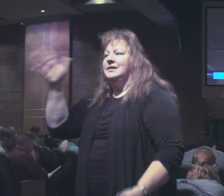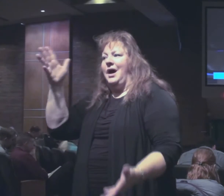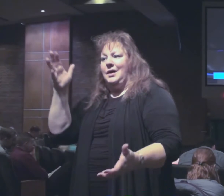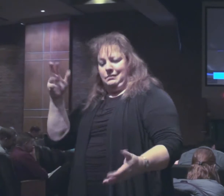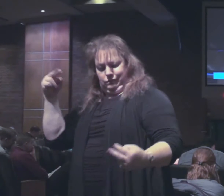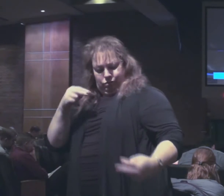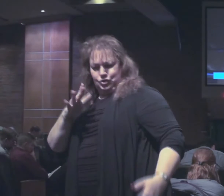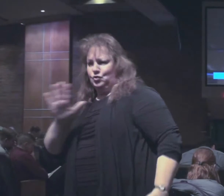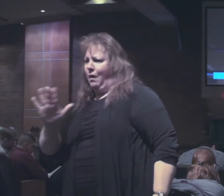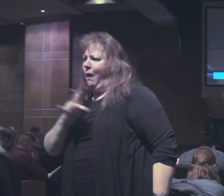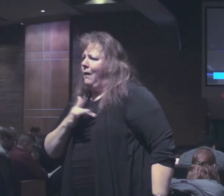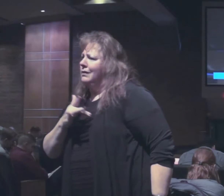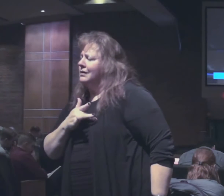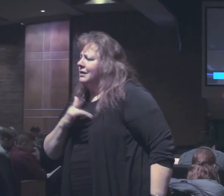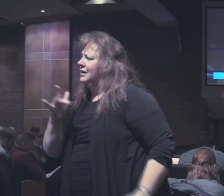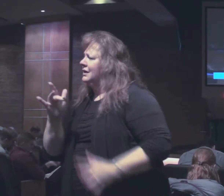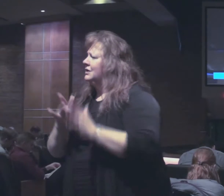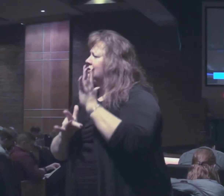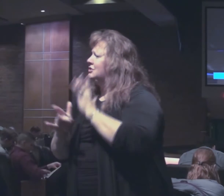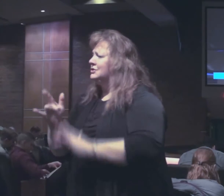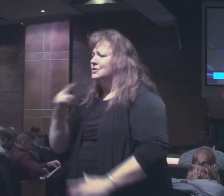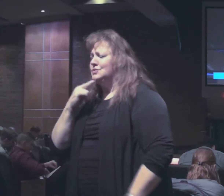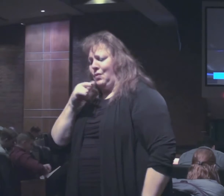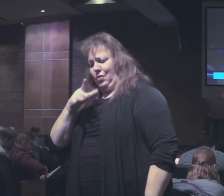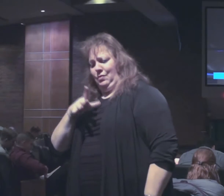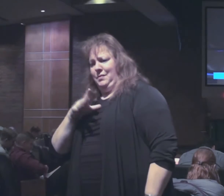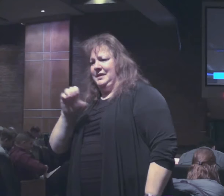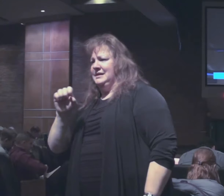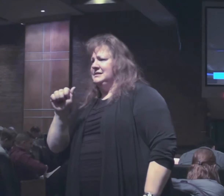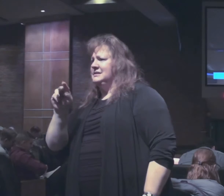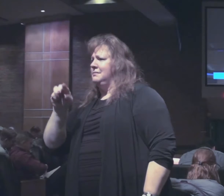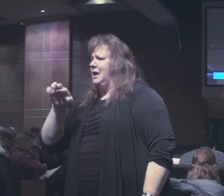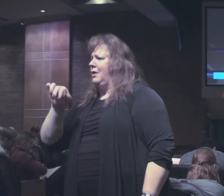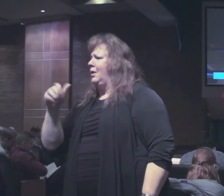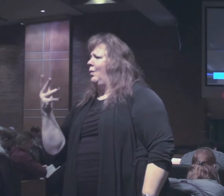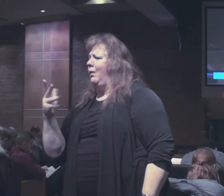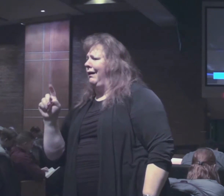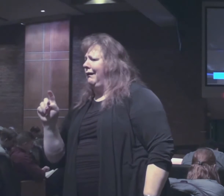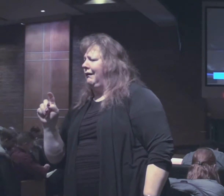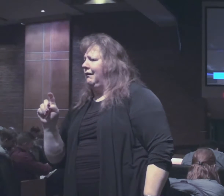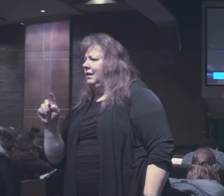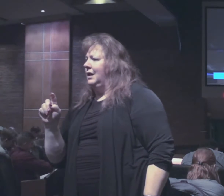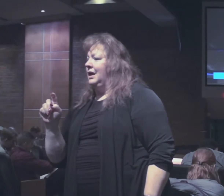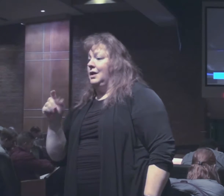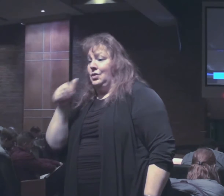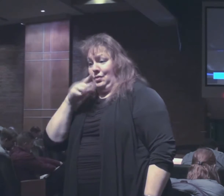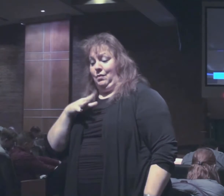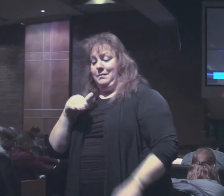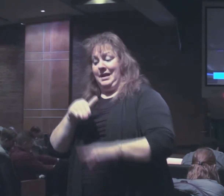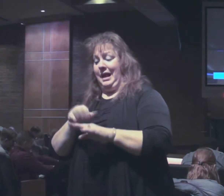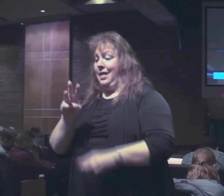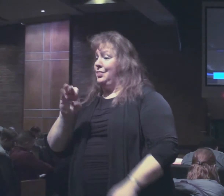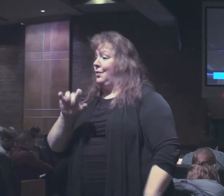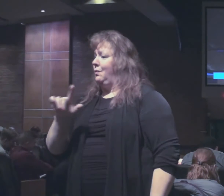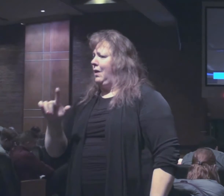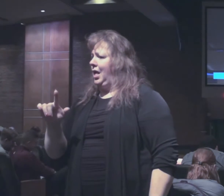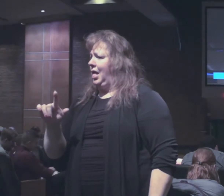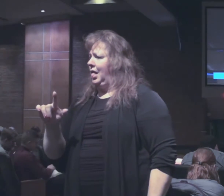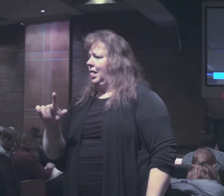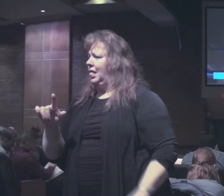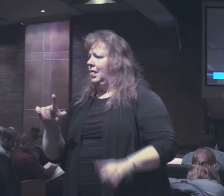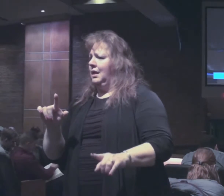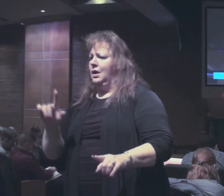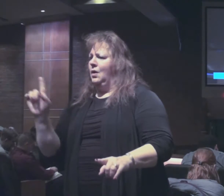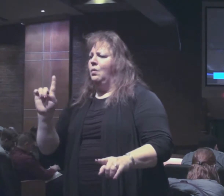for, the heart. What did Jesus say to the woman of Samaria? The well. Where should